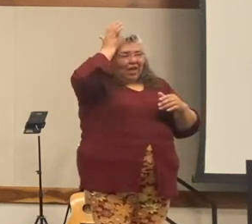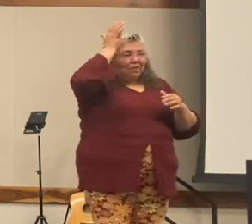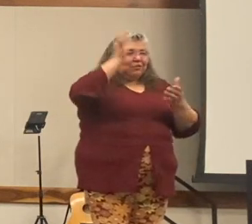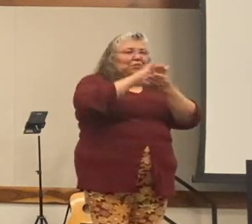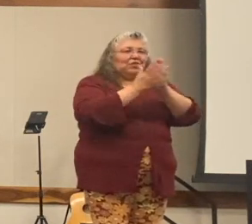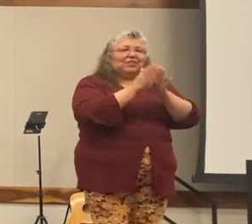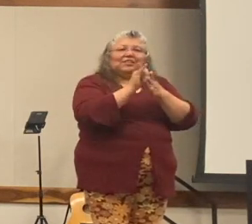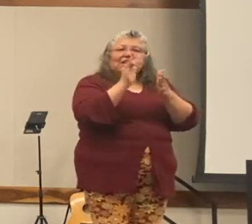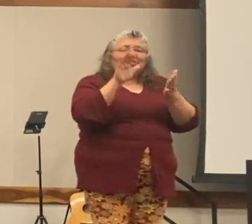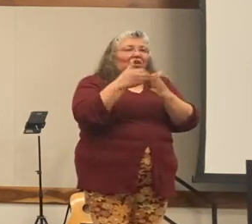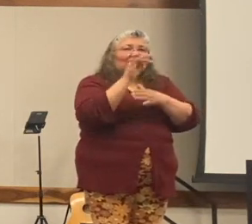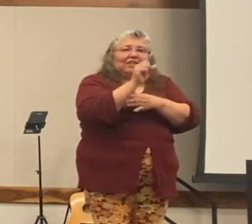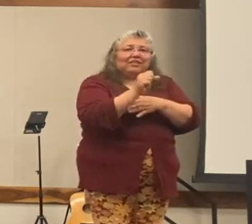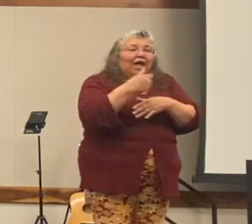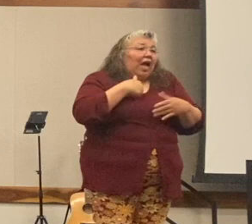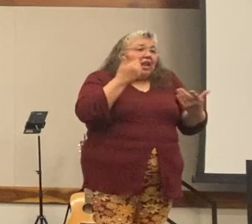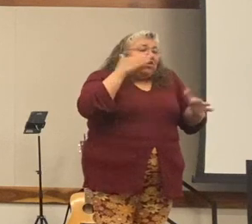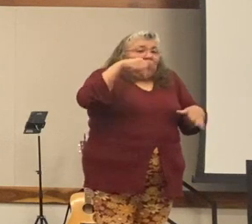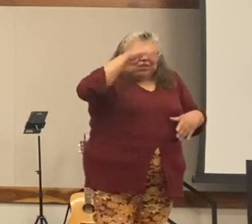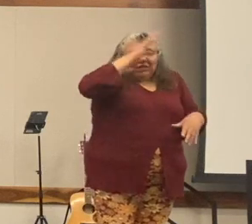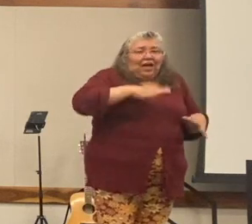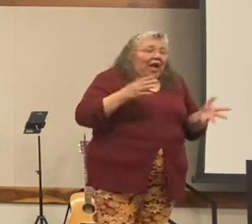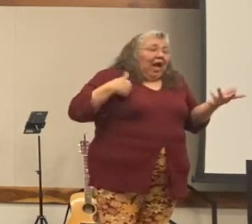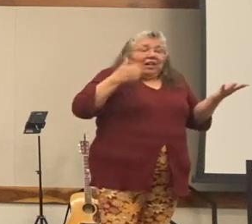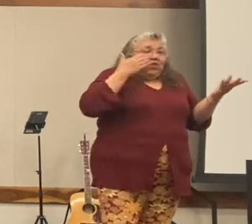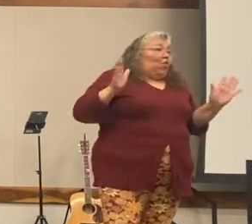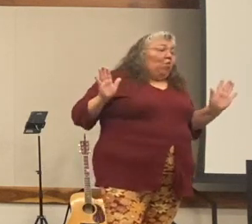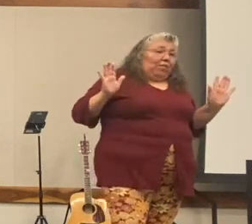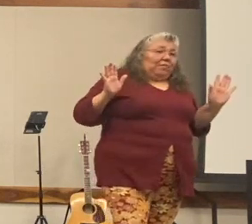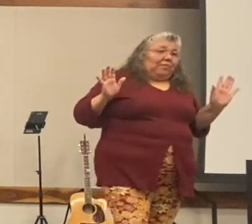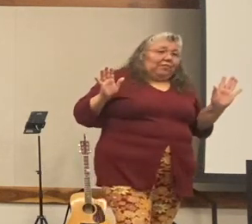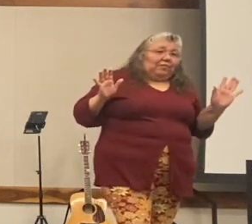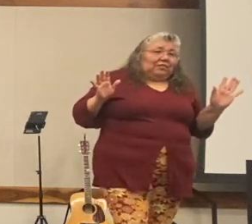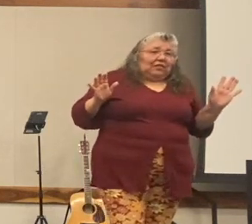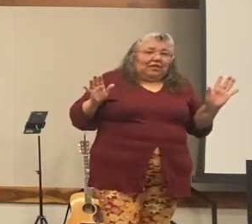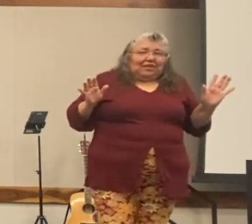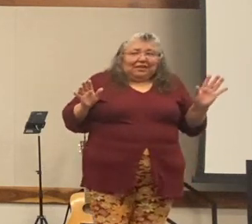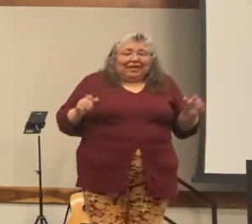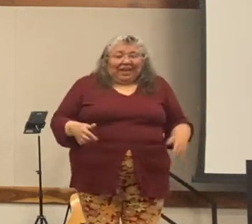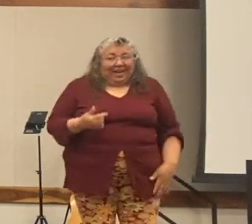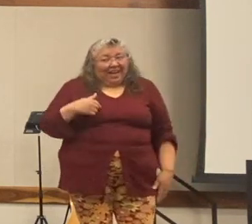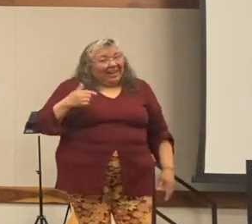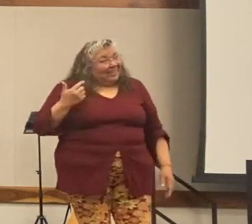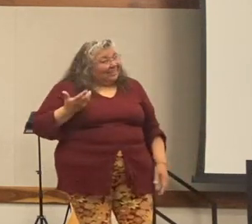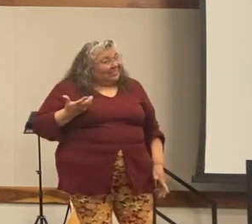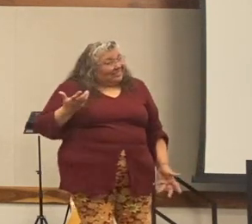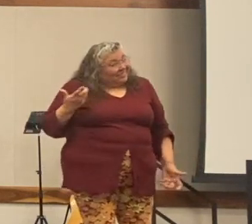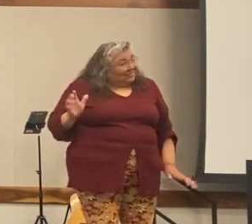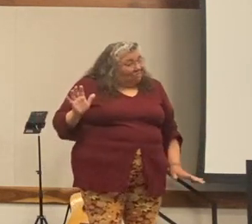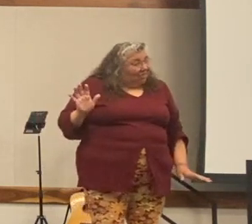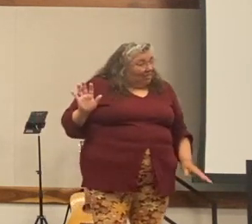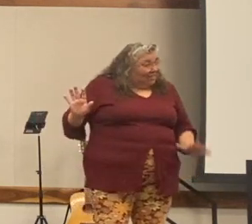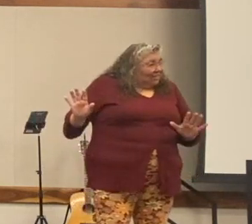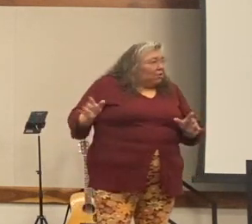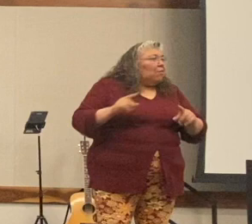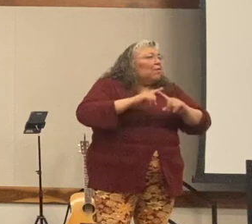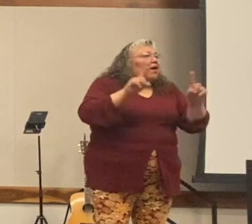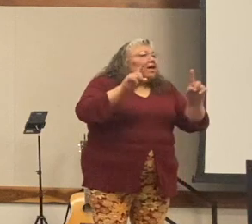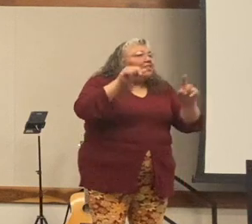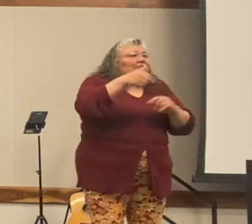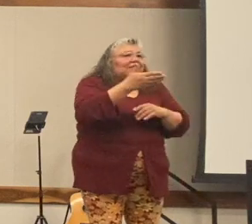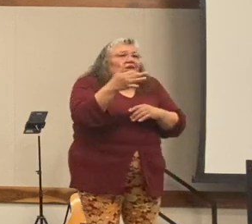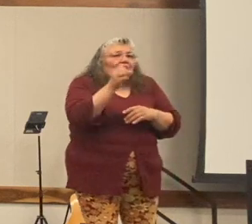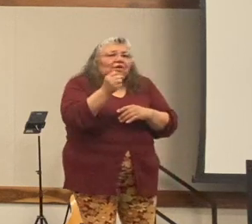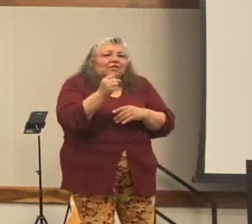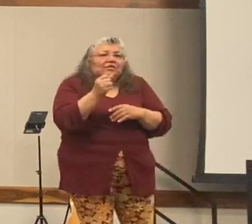just what it is. And here's the thing. I didn't know this guy. I didn't know this kid. And here's the thing. I didn't care to. But the thing was, is that